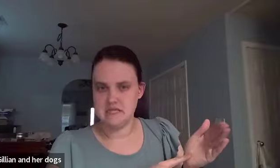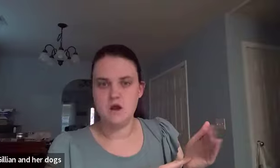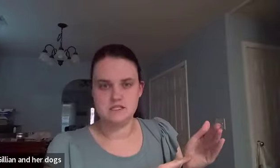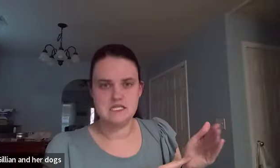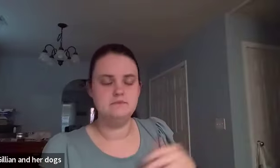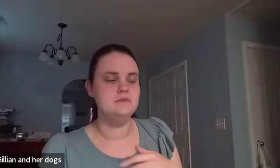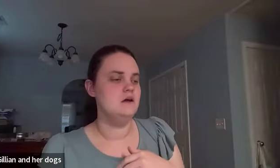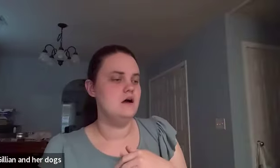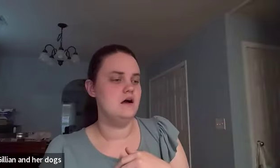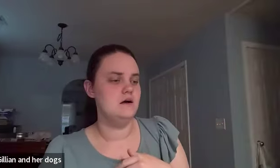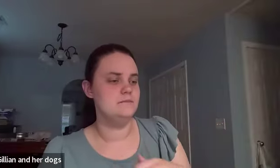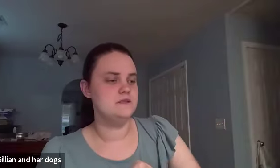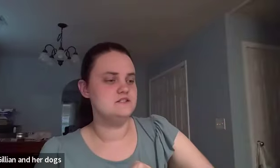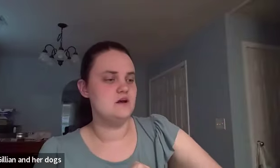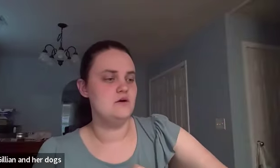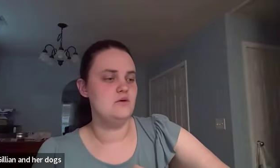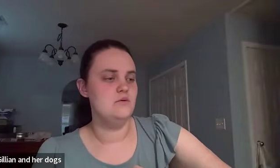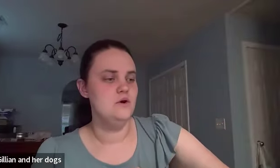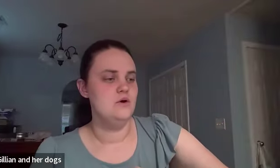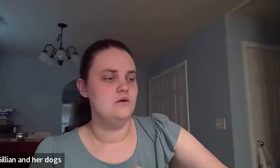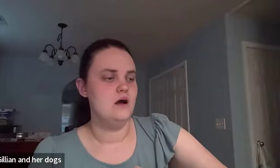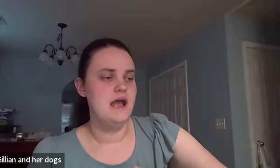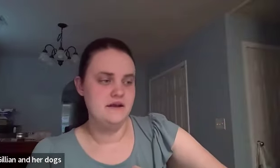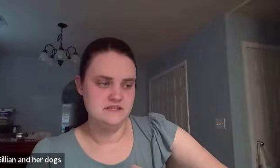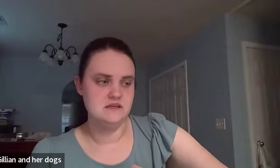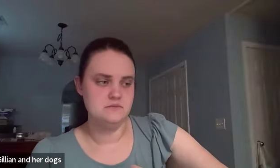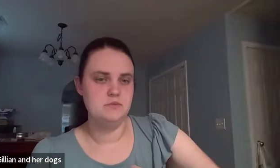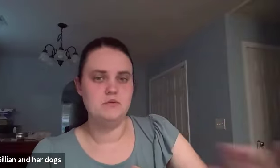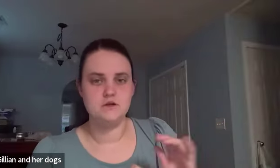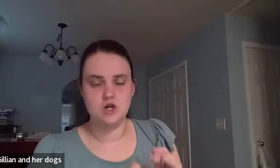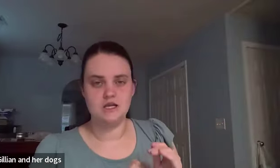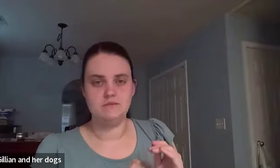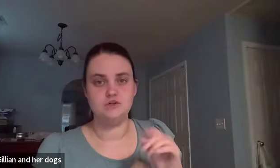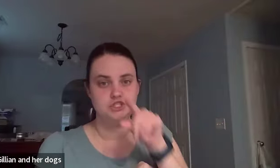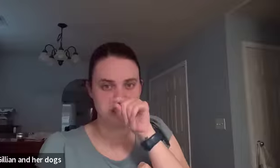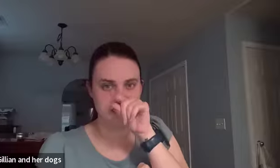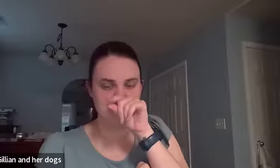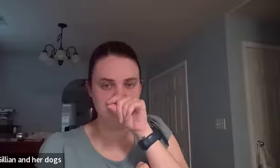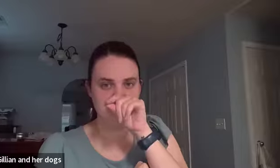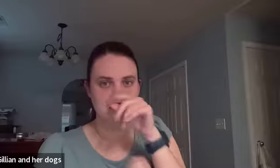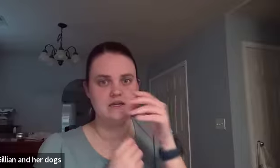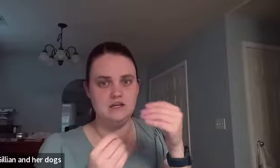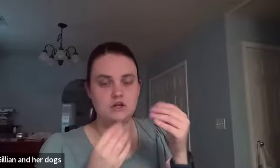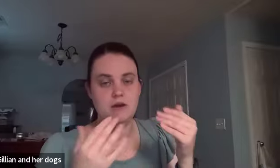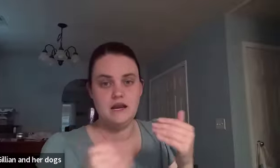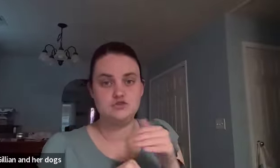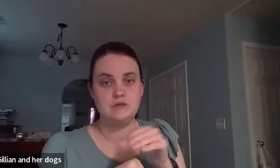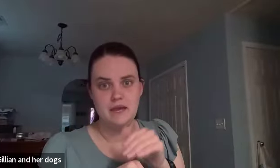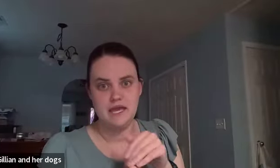Same concept. So I have seen some people when they're talking about chicken, like and talking about an actual like pet